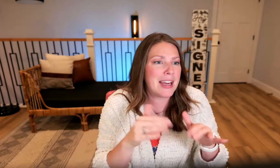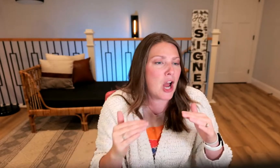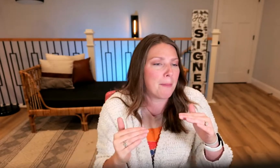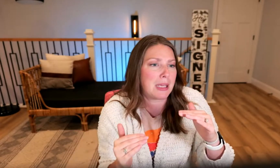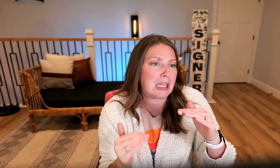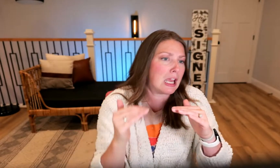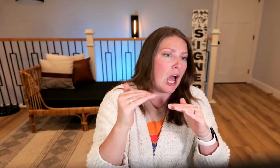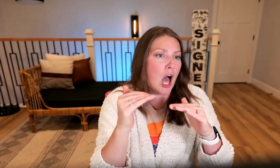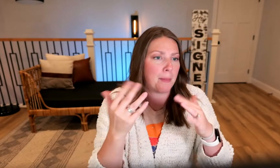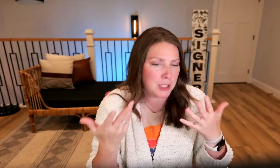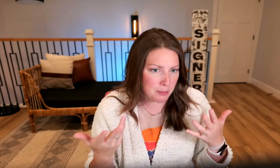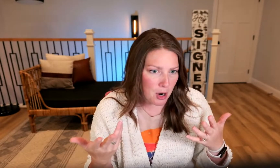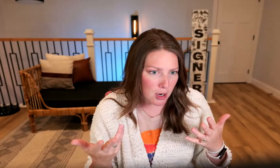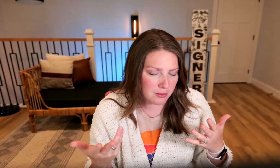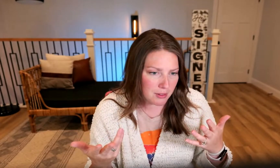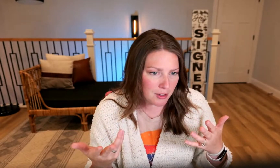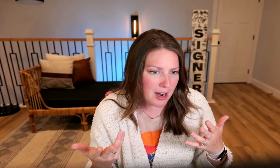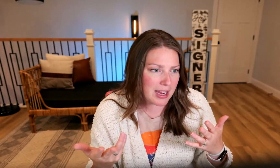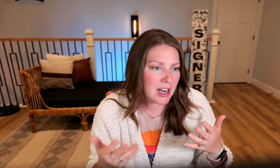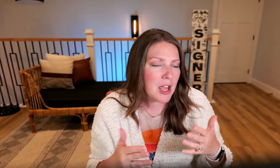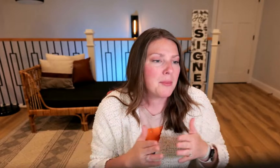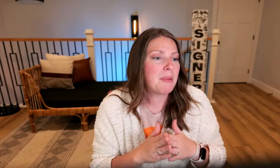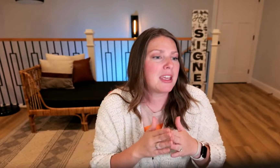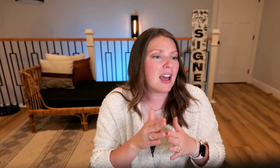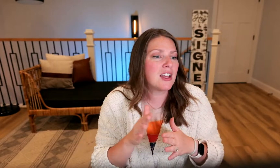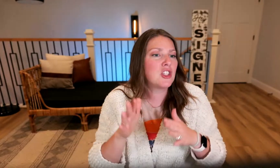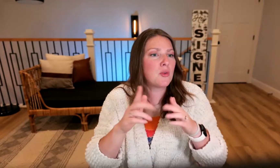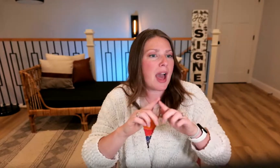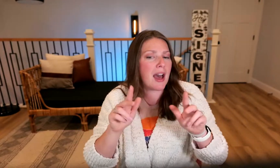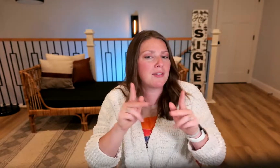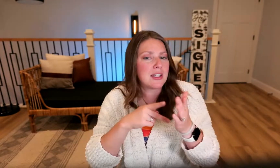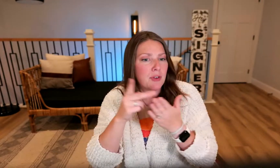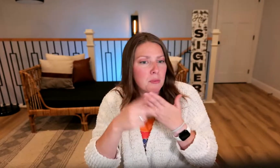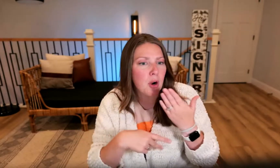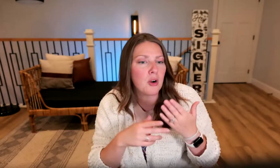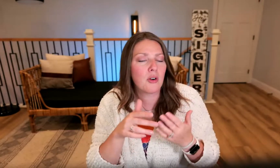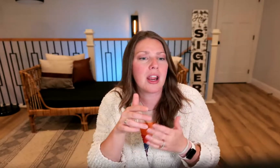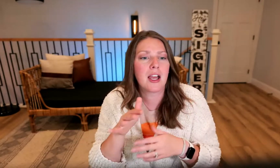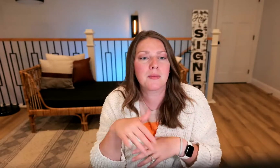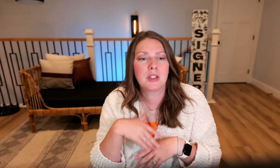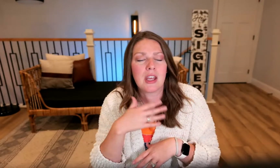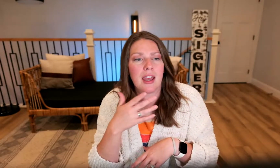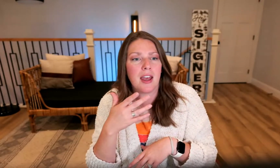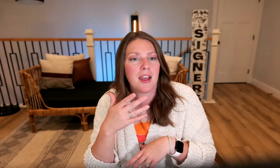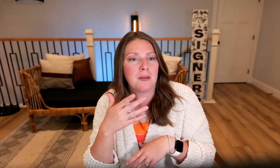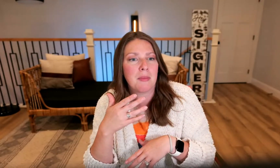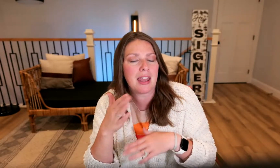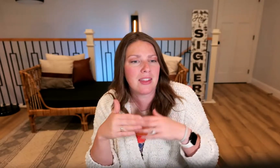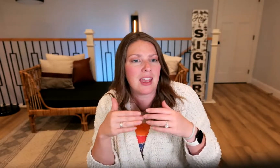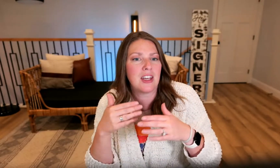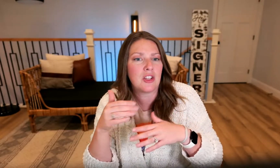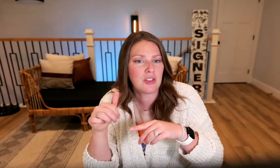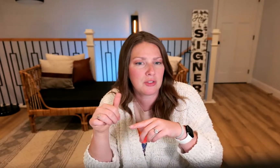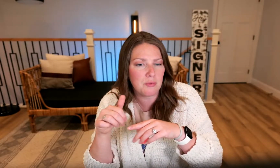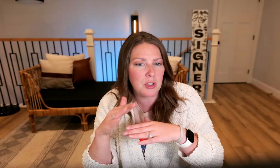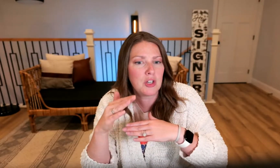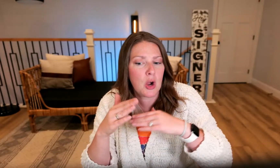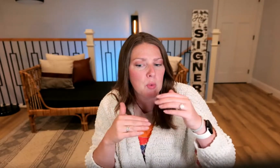not be up to par, all right? Because you have different programs, and then, you know,